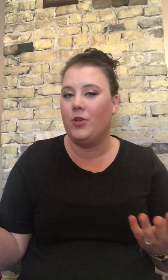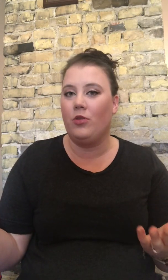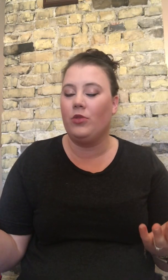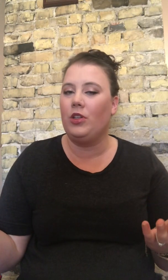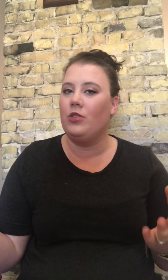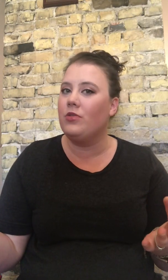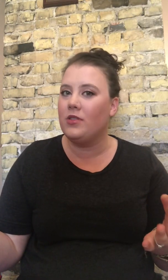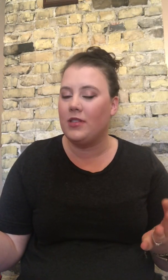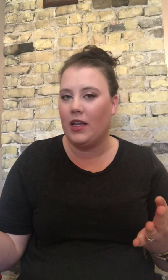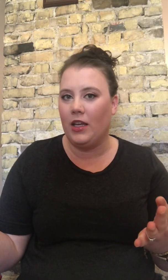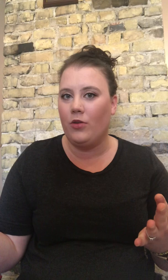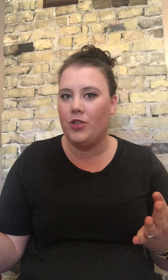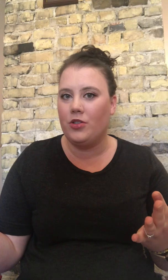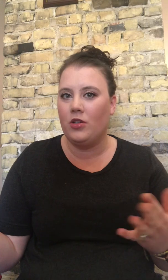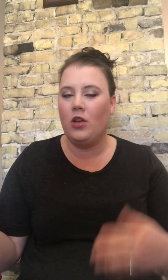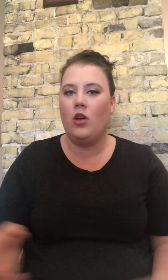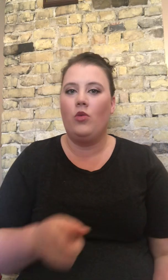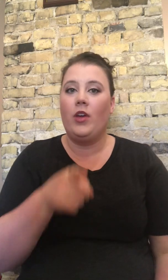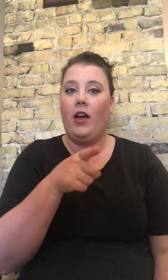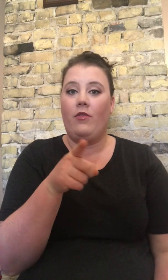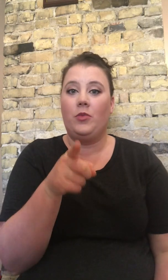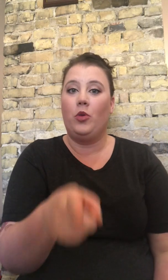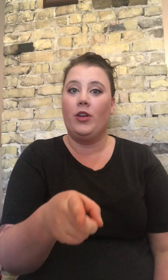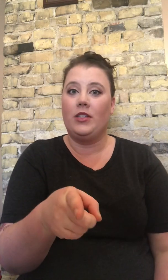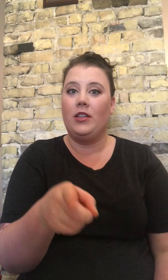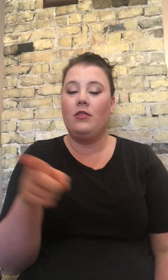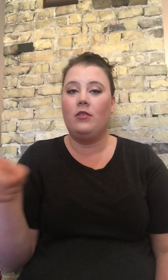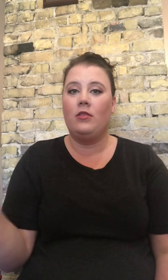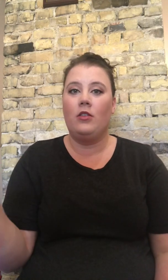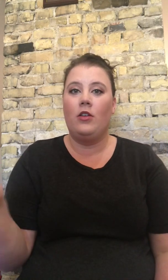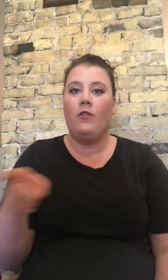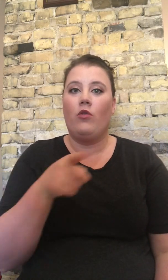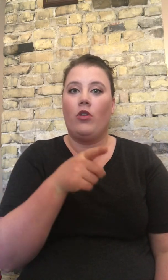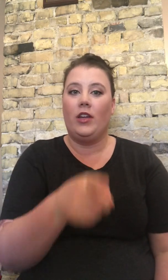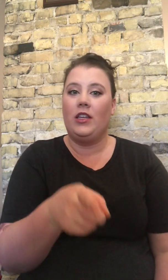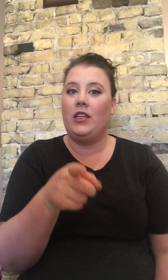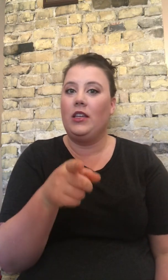don't really use in sign language. We have the pointing for he,